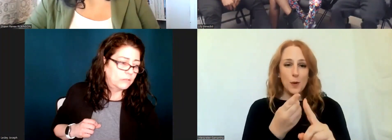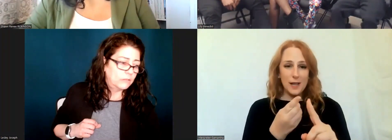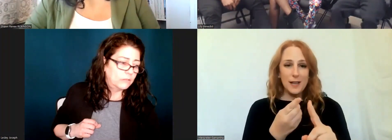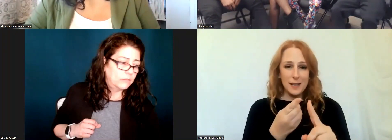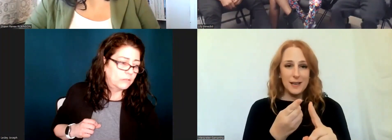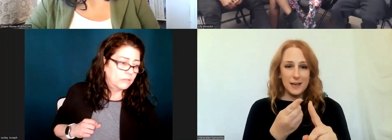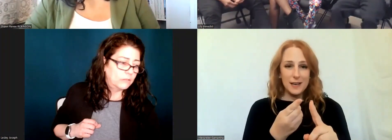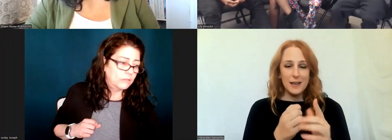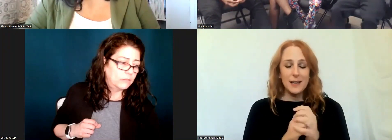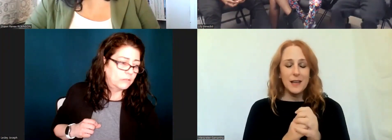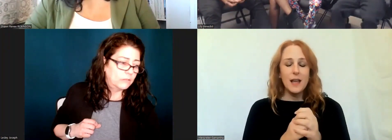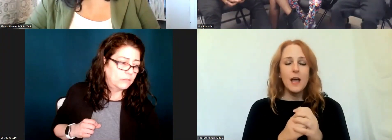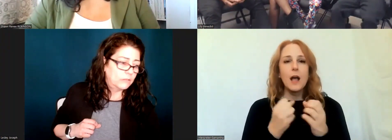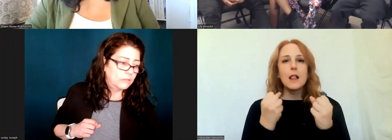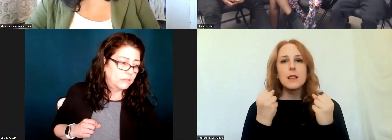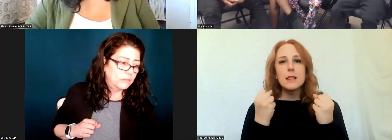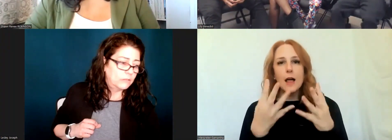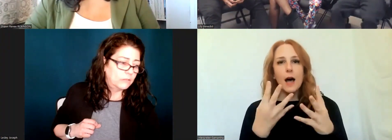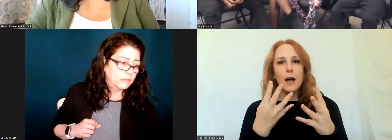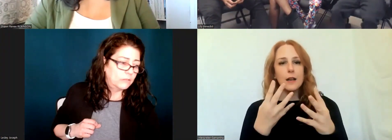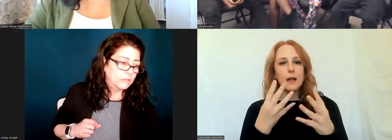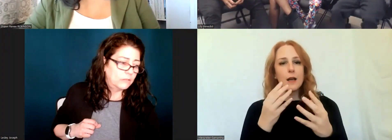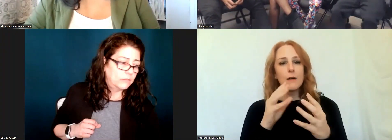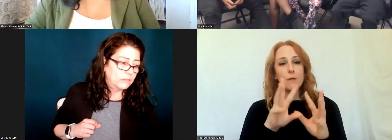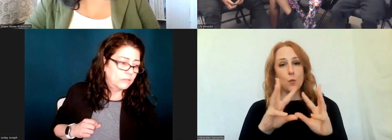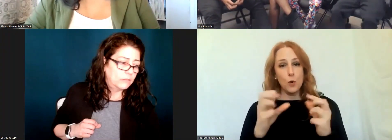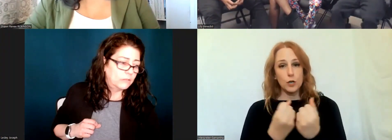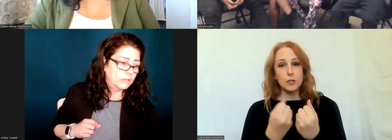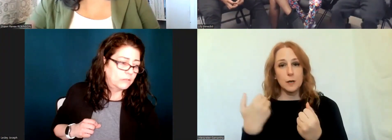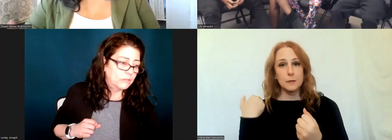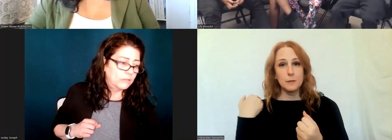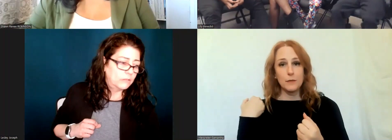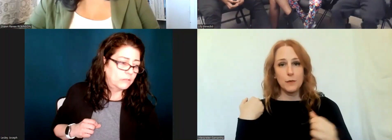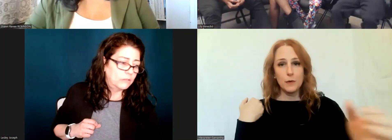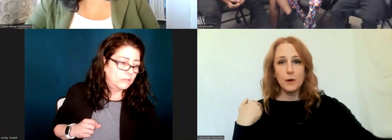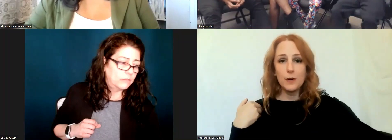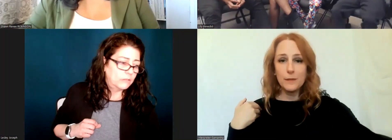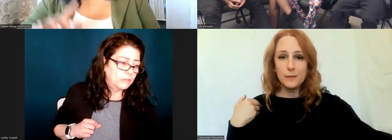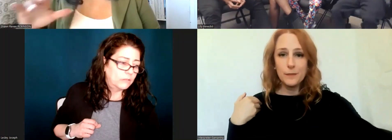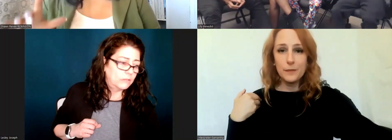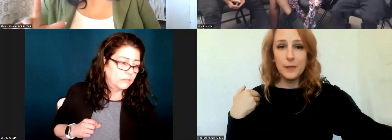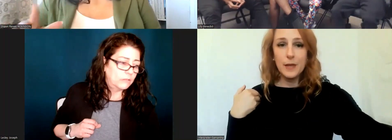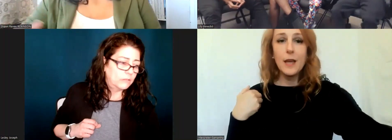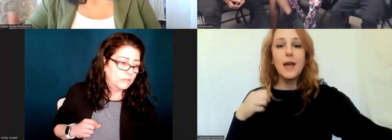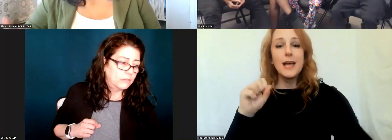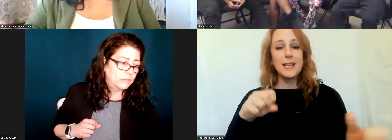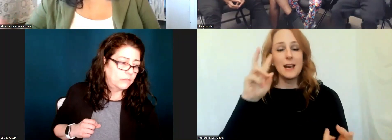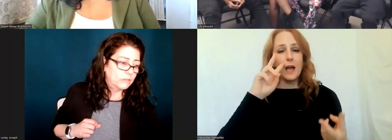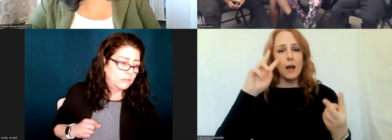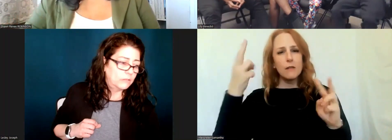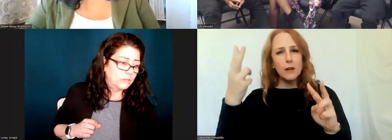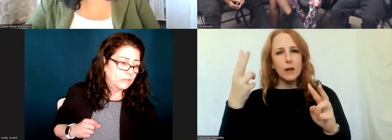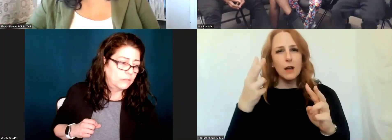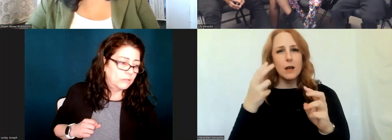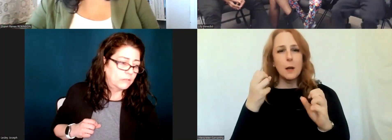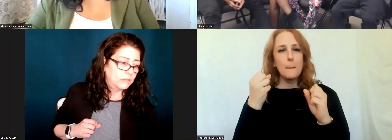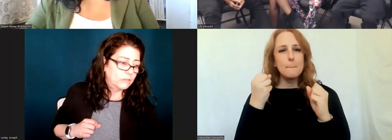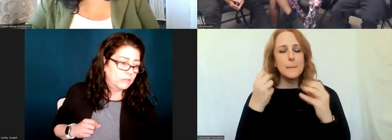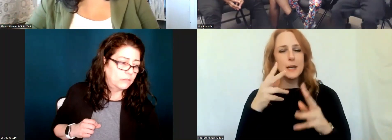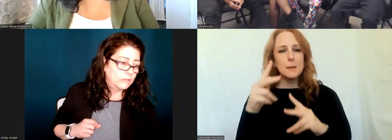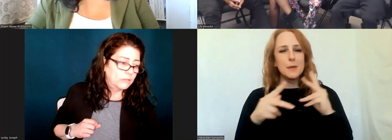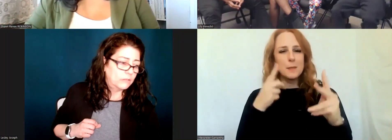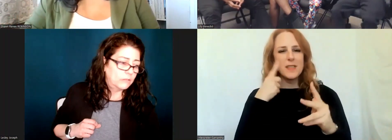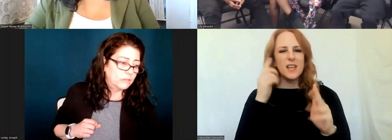We've done many webinars in the past, and there's this misconception that all deaf people can